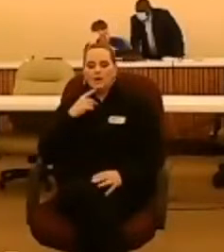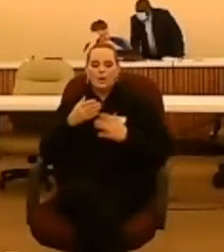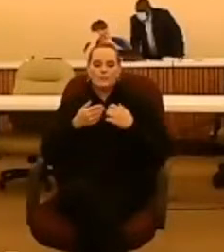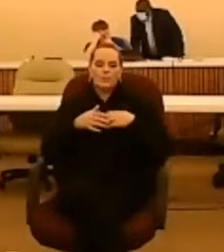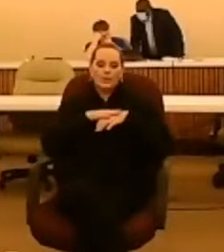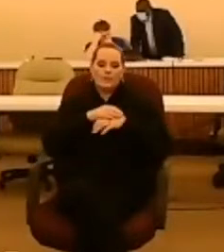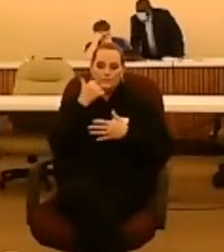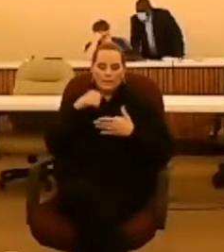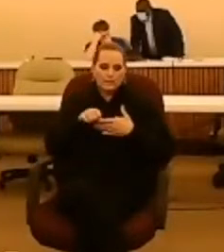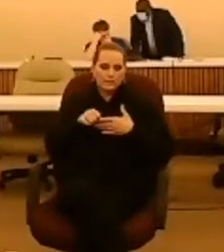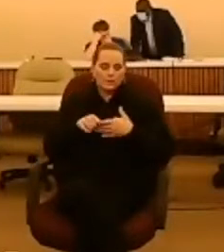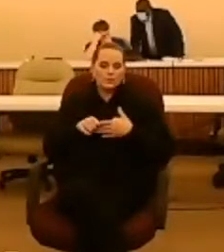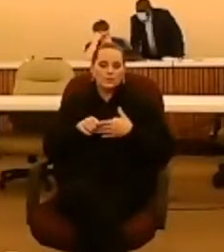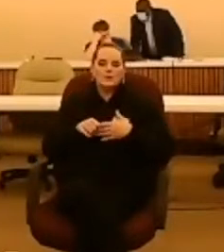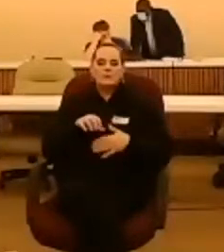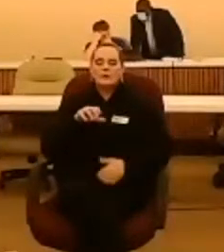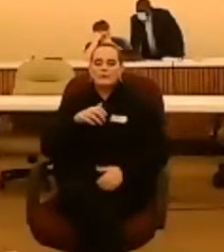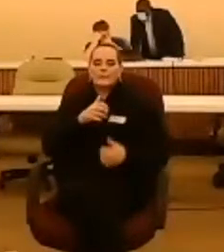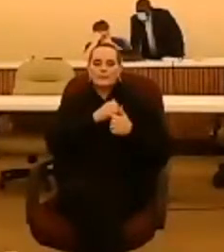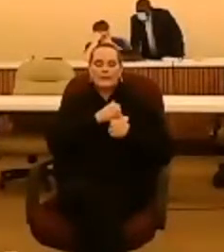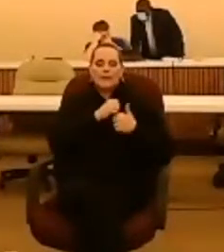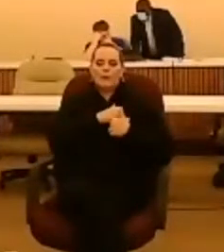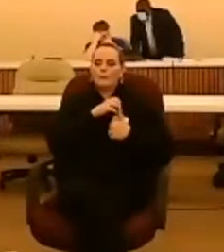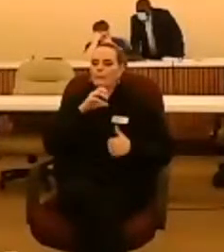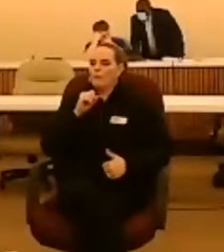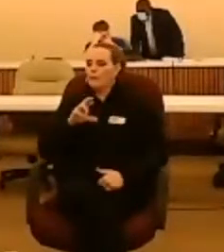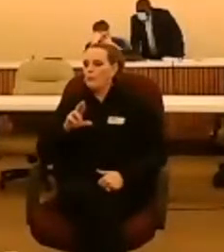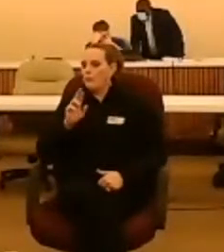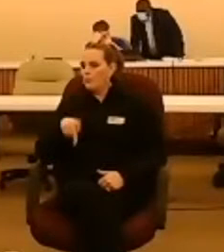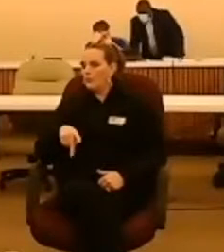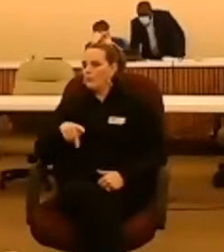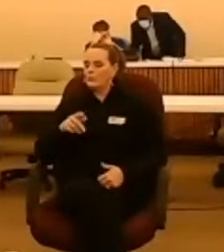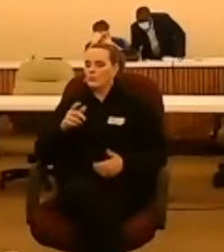sent, Okay. the Army Corps letter.